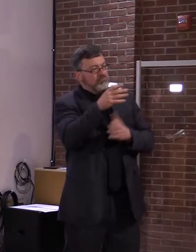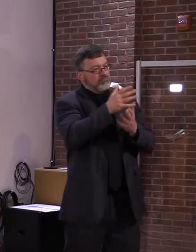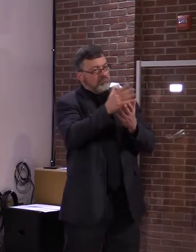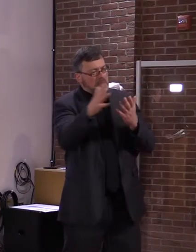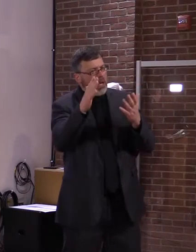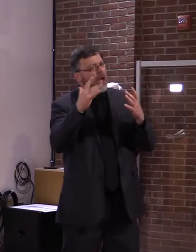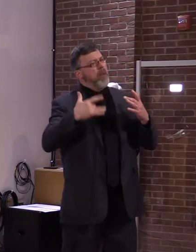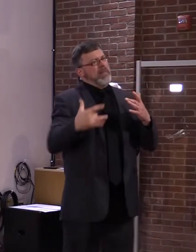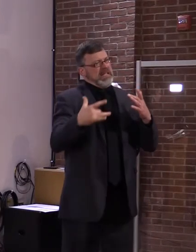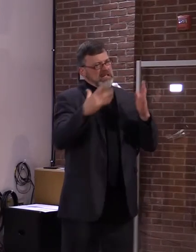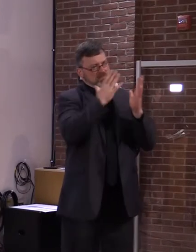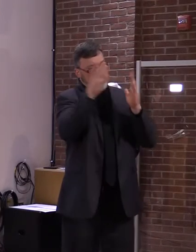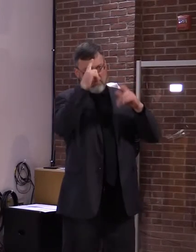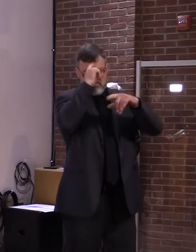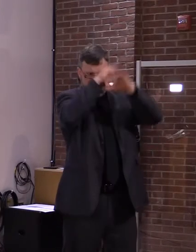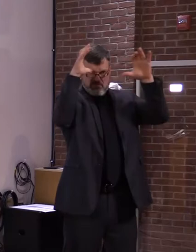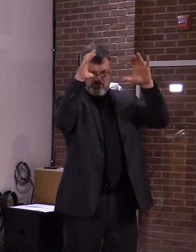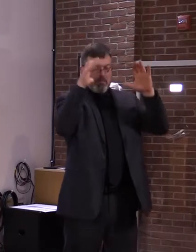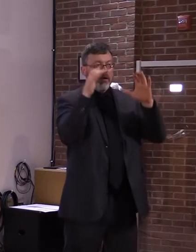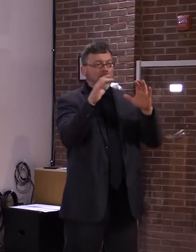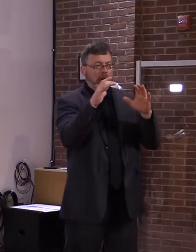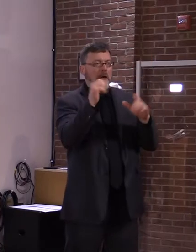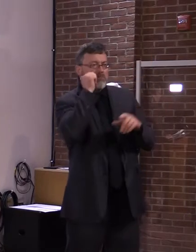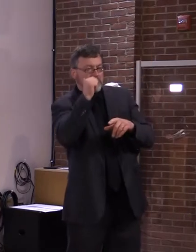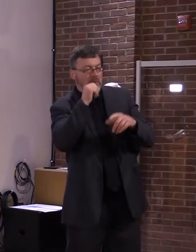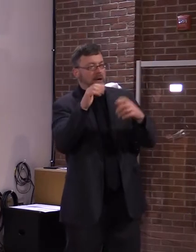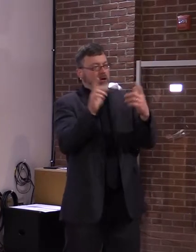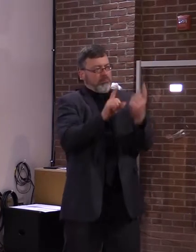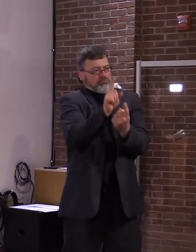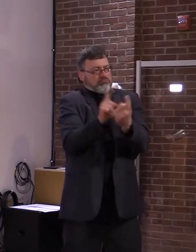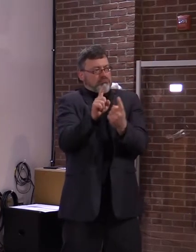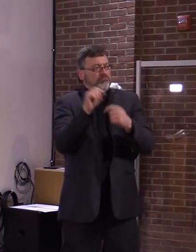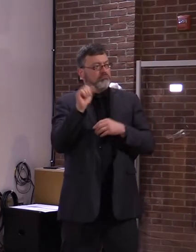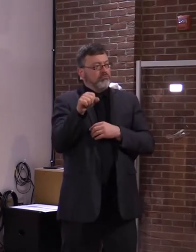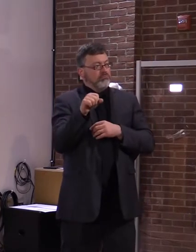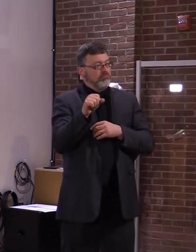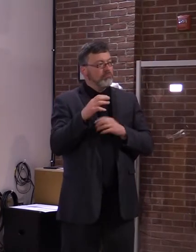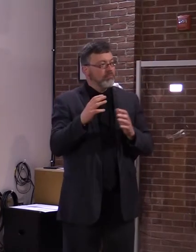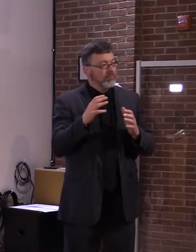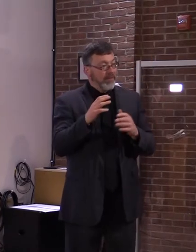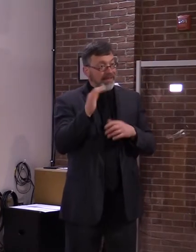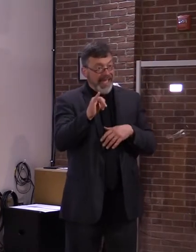normal pre-pandemic regulations pertaining to student attendance, the required